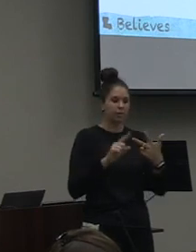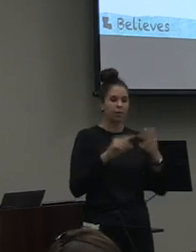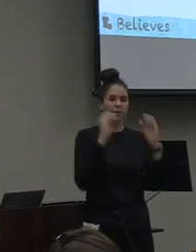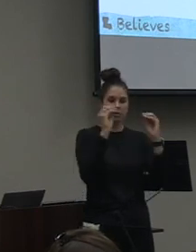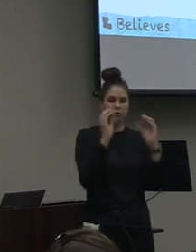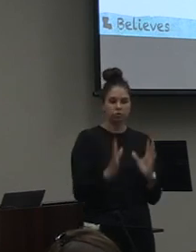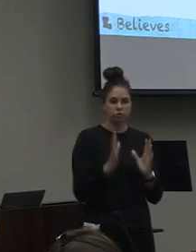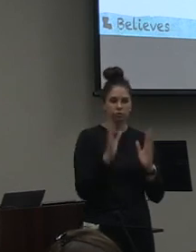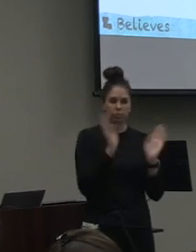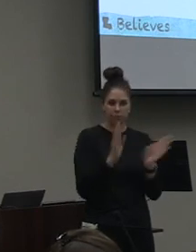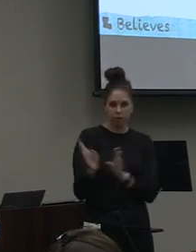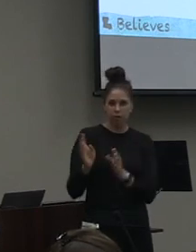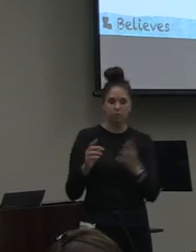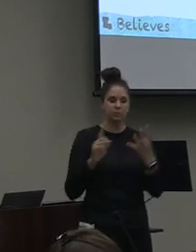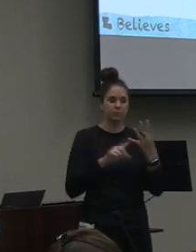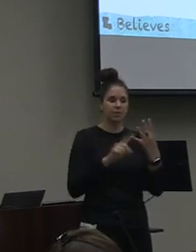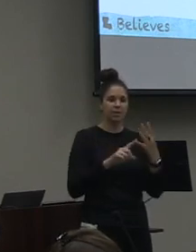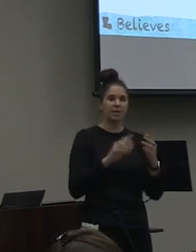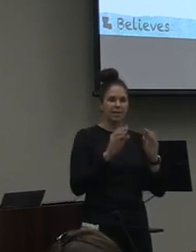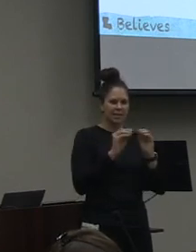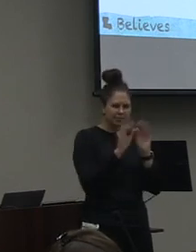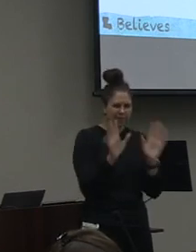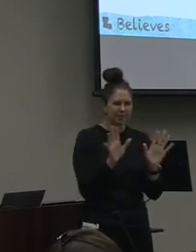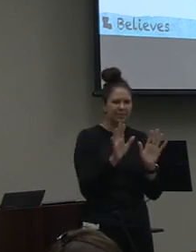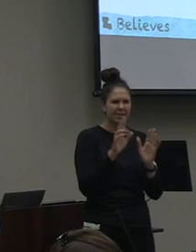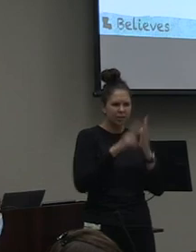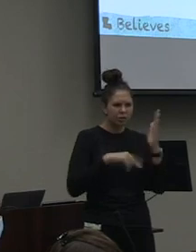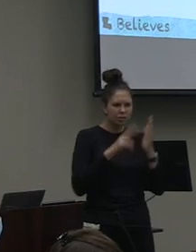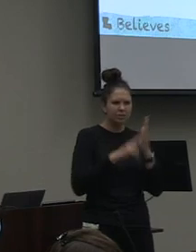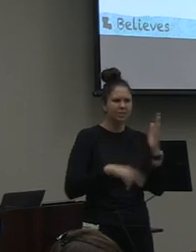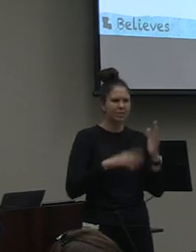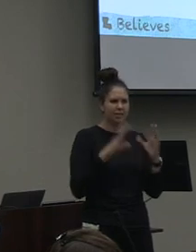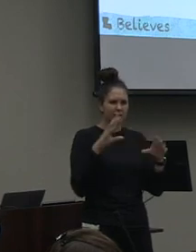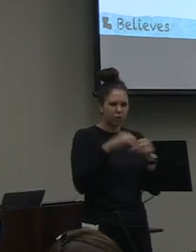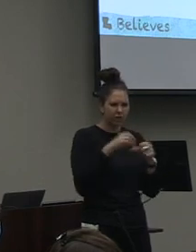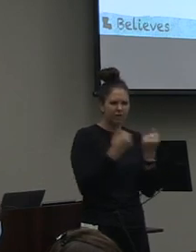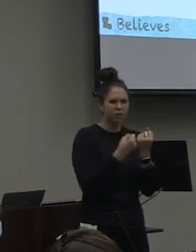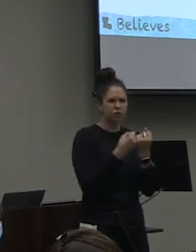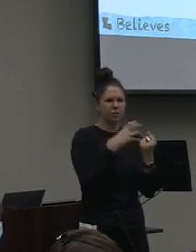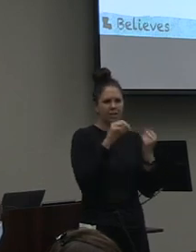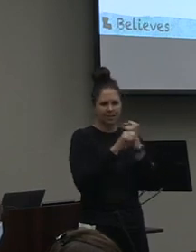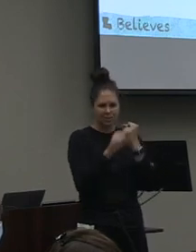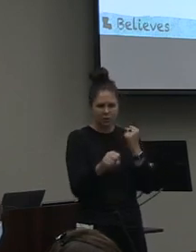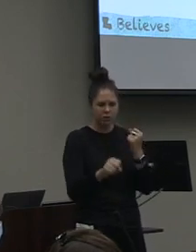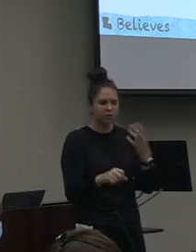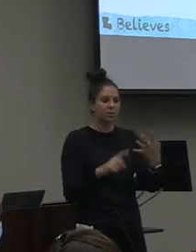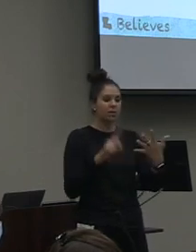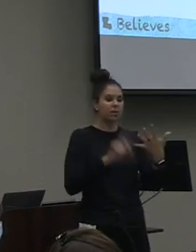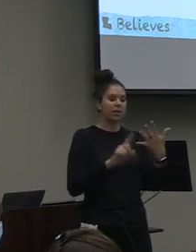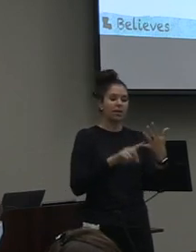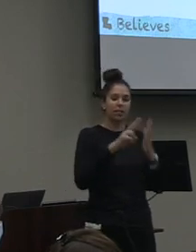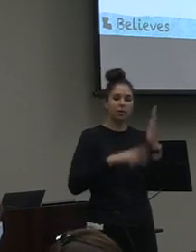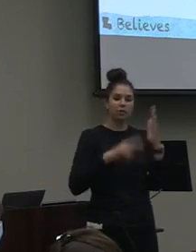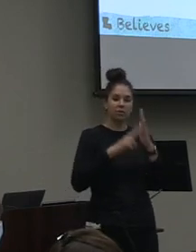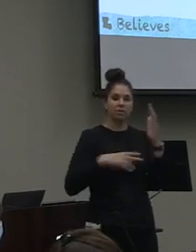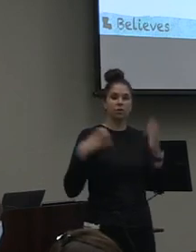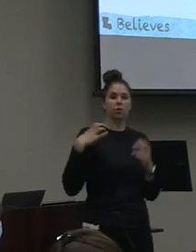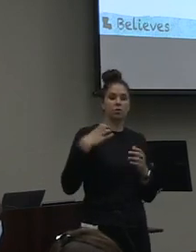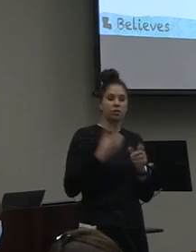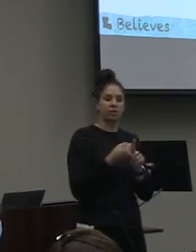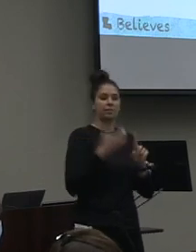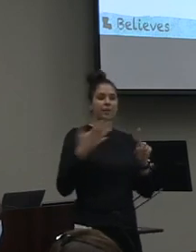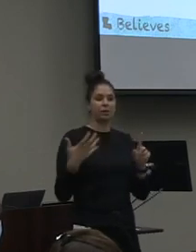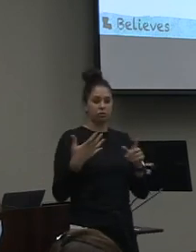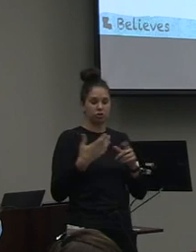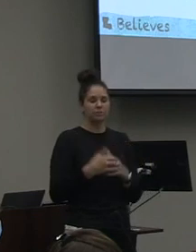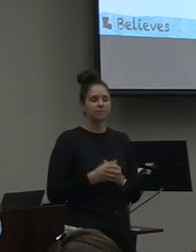preparation, explicit literacy interventions and extensions, and literacy coach expansion.